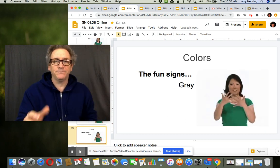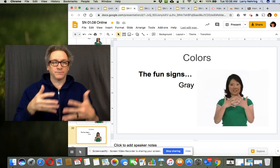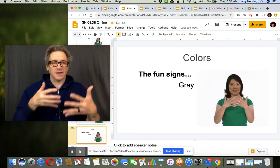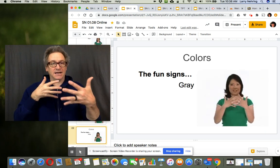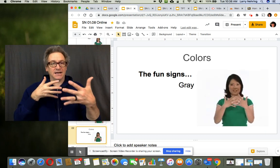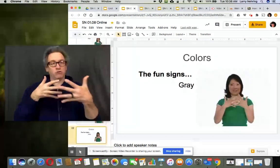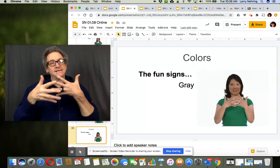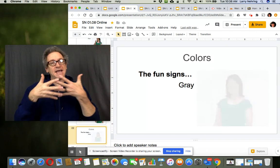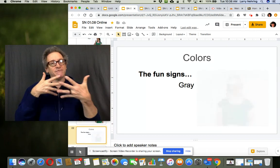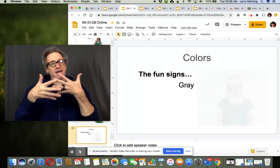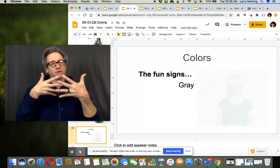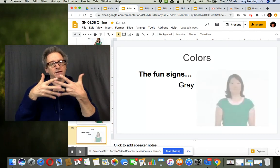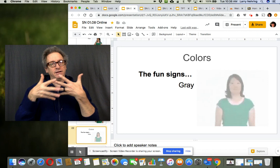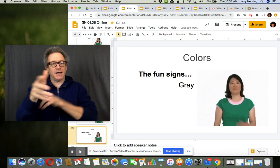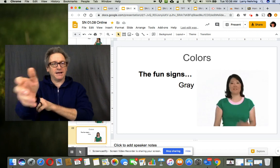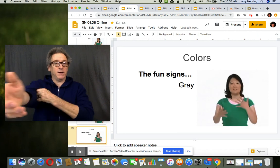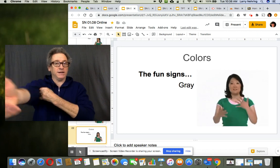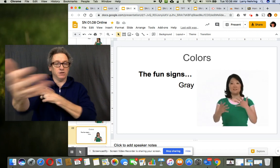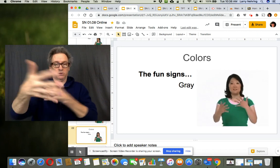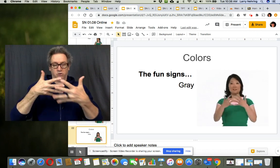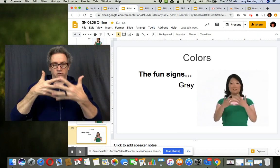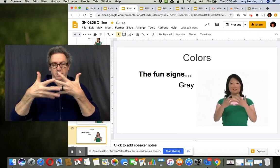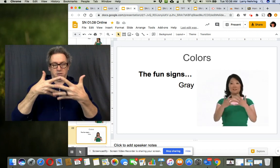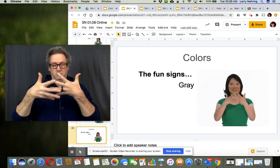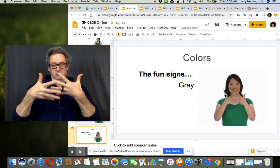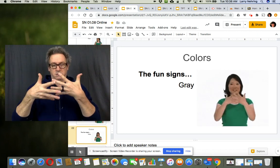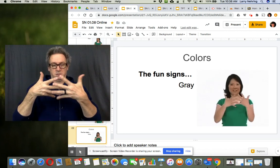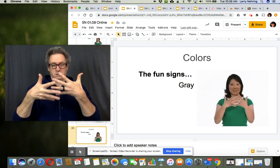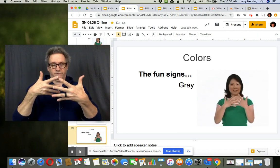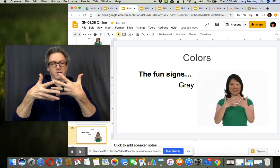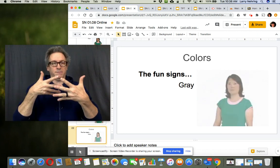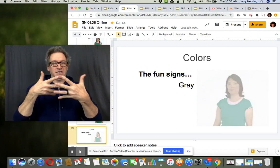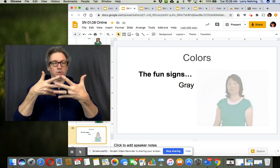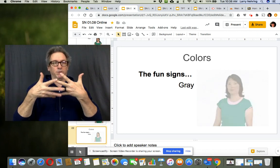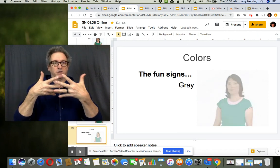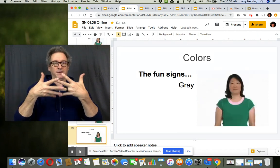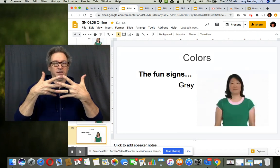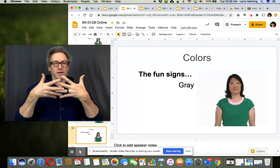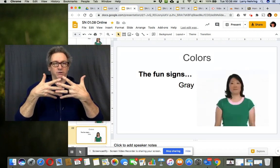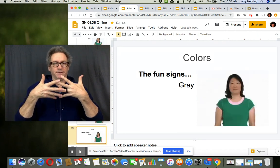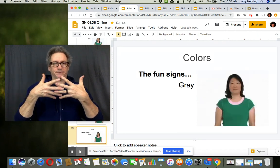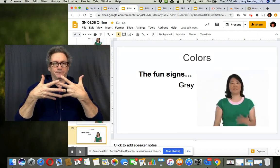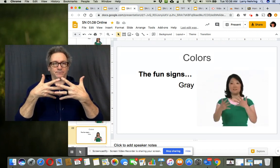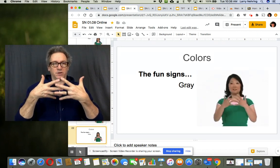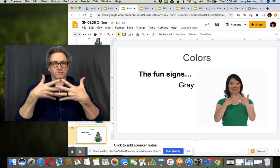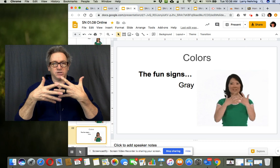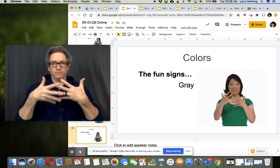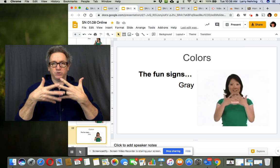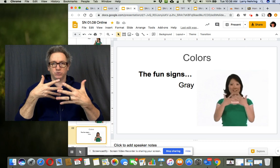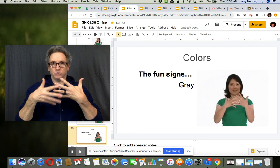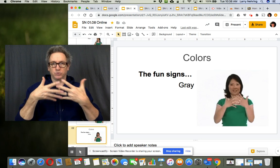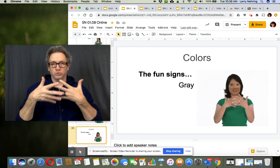Gray is half and half, right? Half black, half white. So gray. Mix equal parts of paint, you get gray.